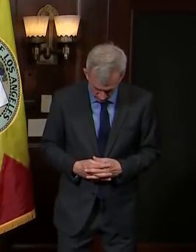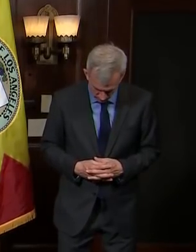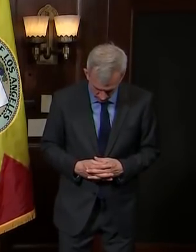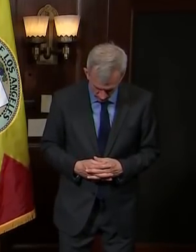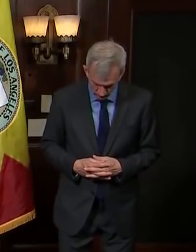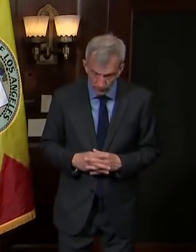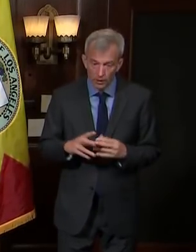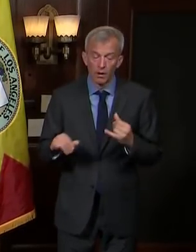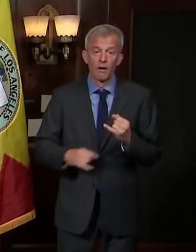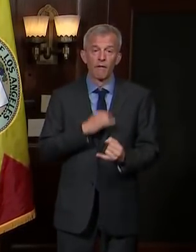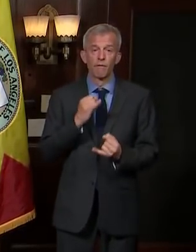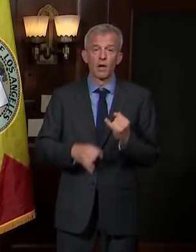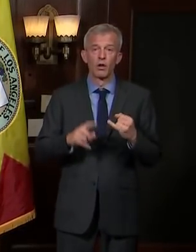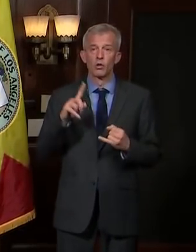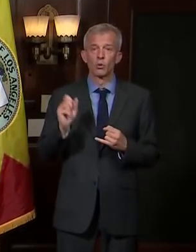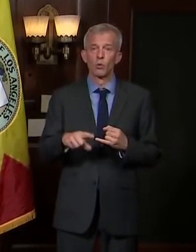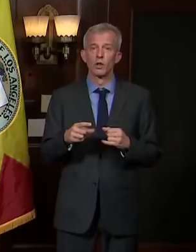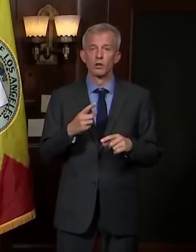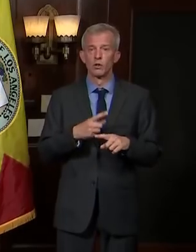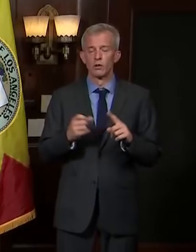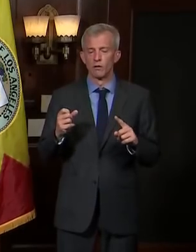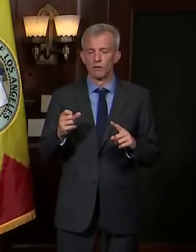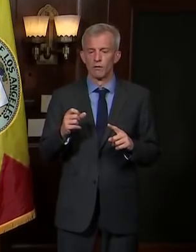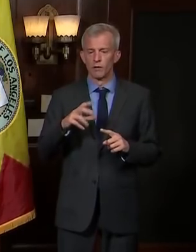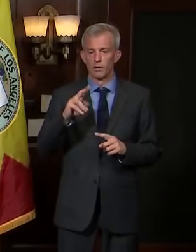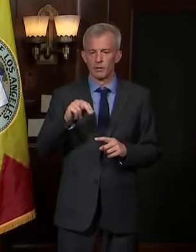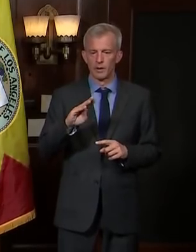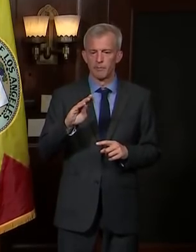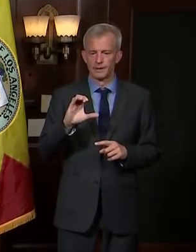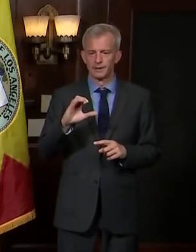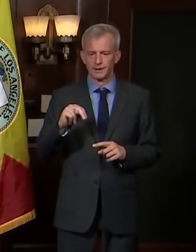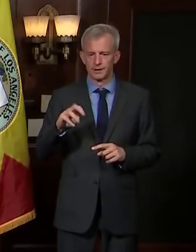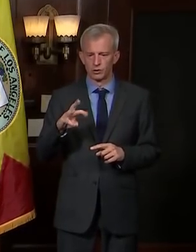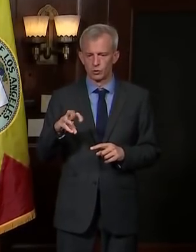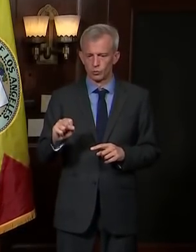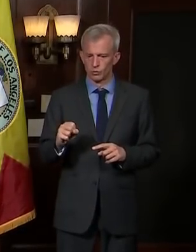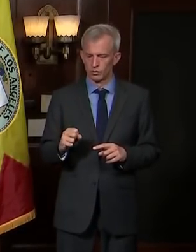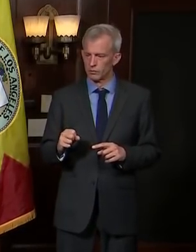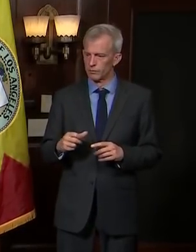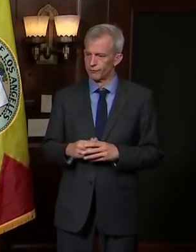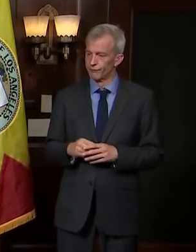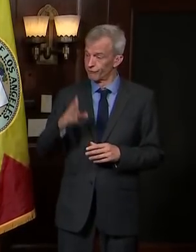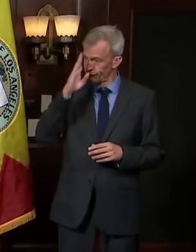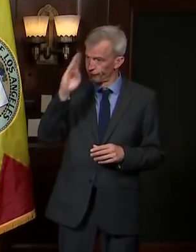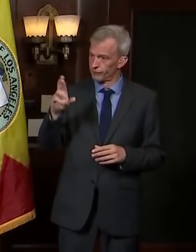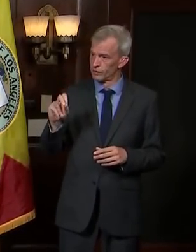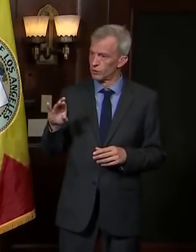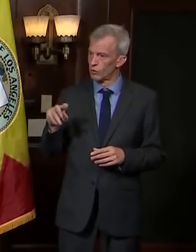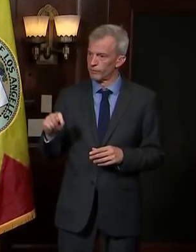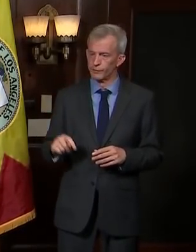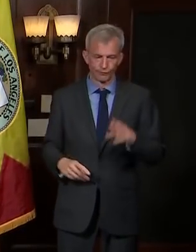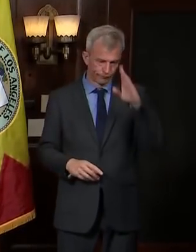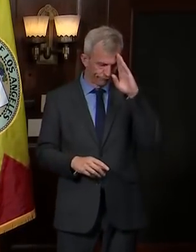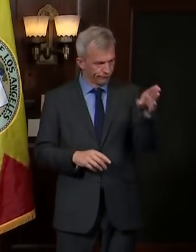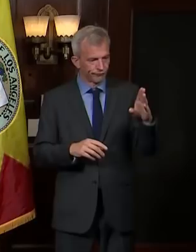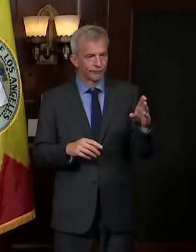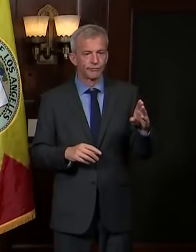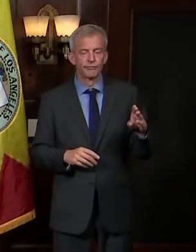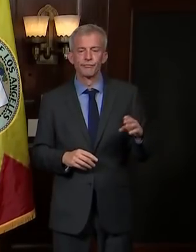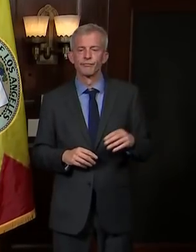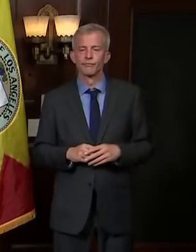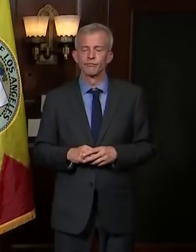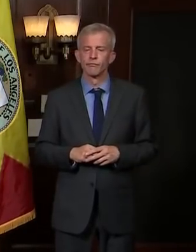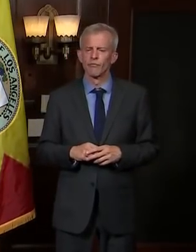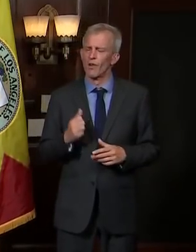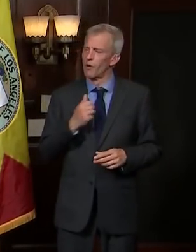in English comes from the line of Robert Kovacic with NBC News. Please go ahead. Hey, Robert. Hi, Mayor. Good. I'm sorry to